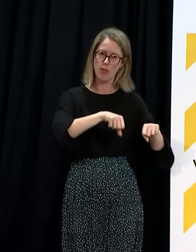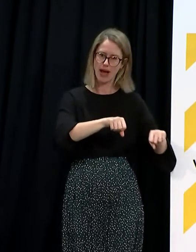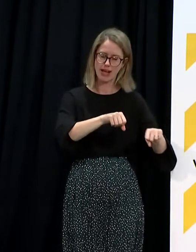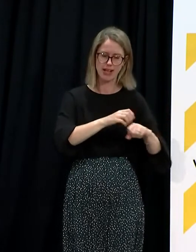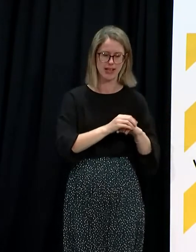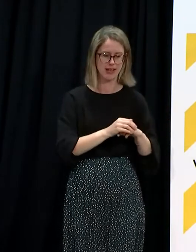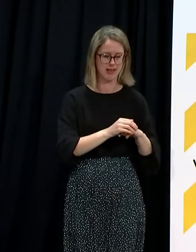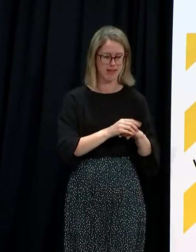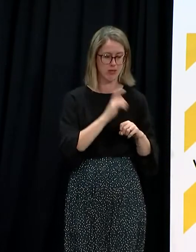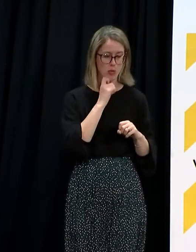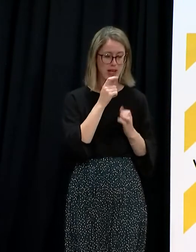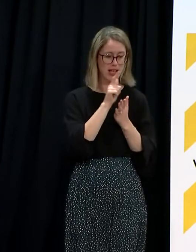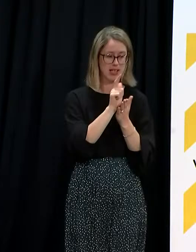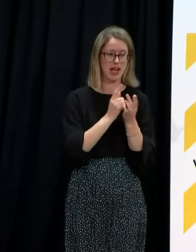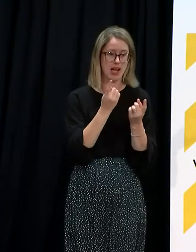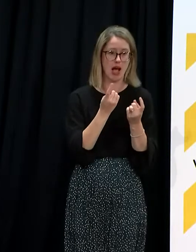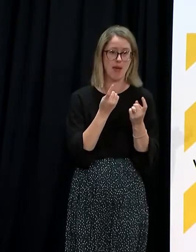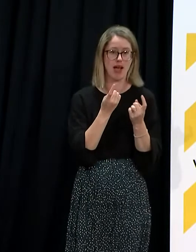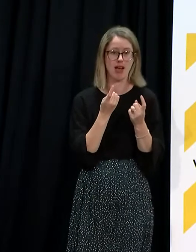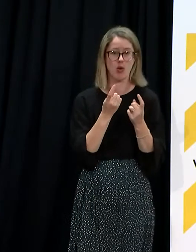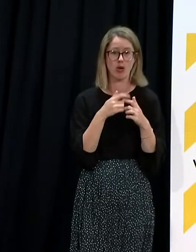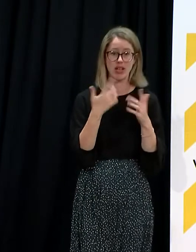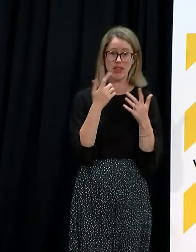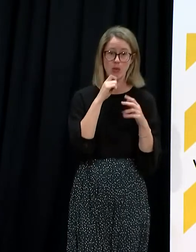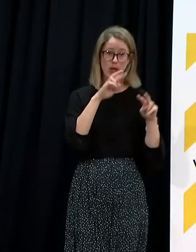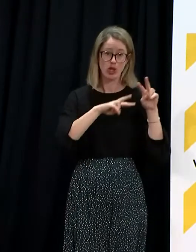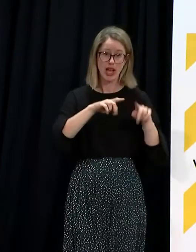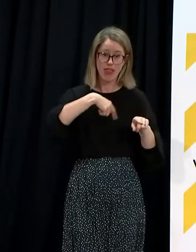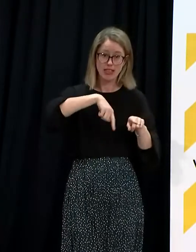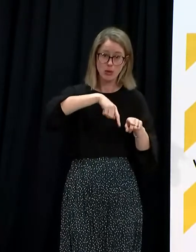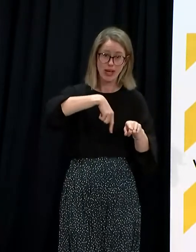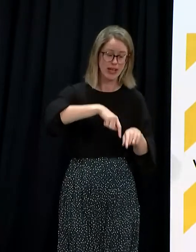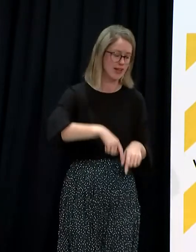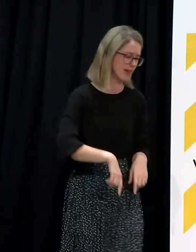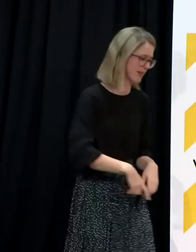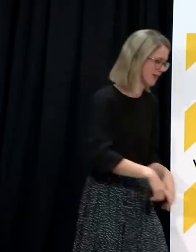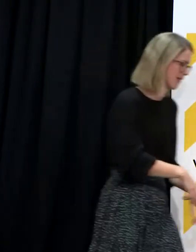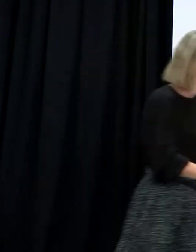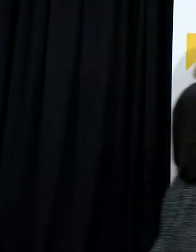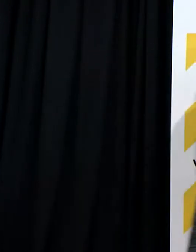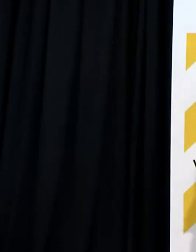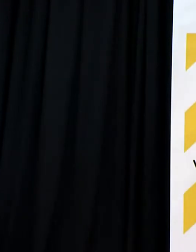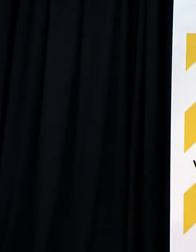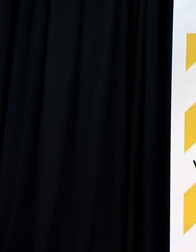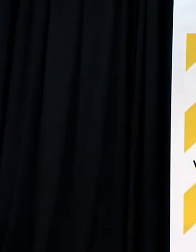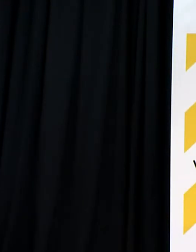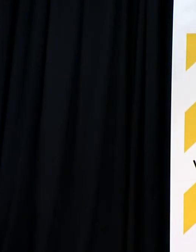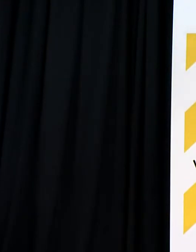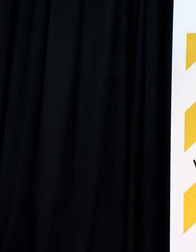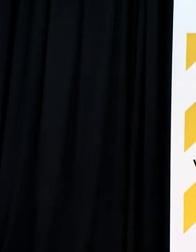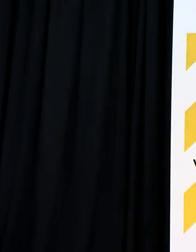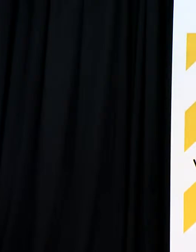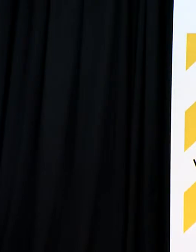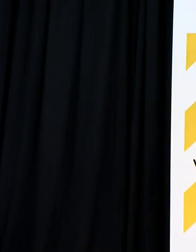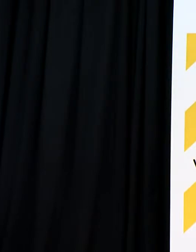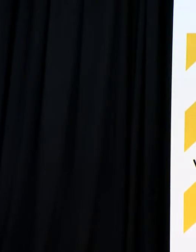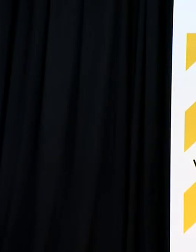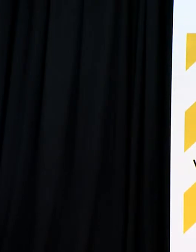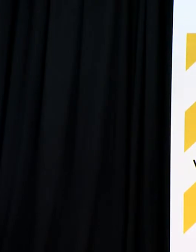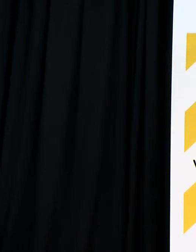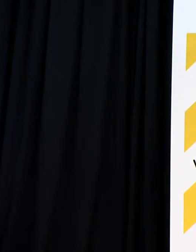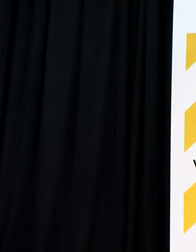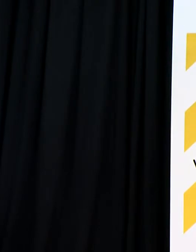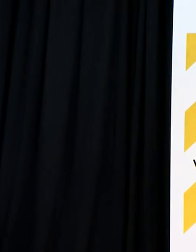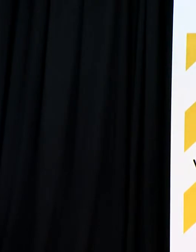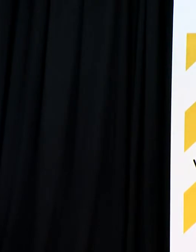it's legislation before the House or anything else that might be looked at? So there are some ongoing decisions that need to be made.